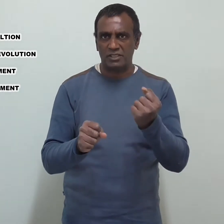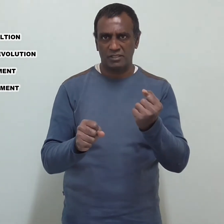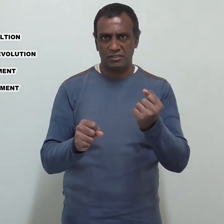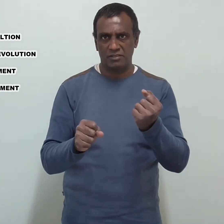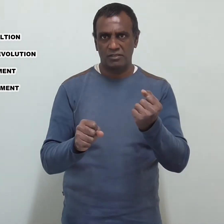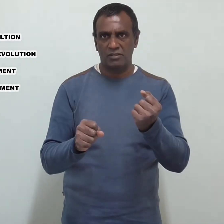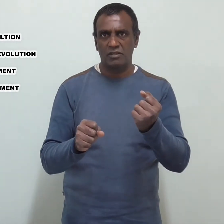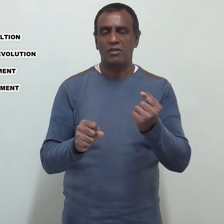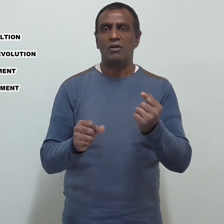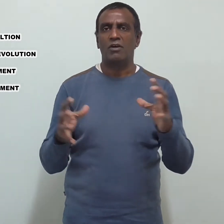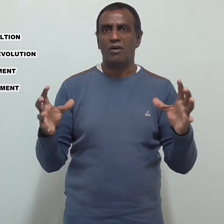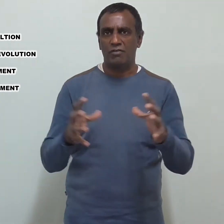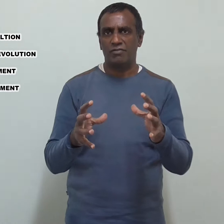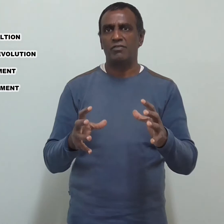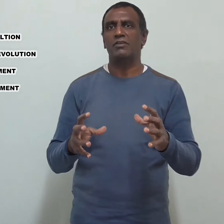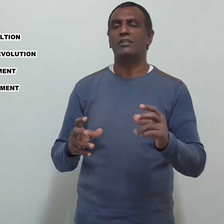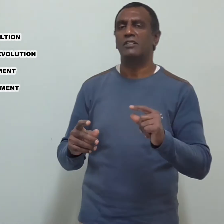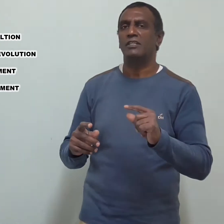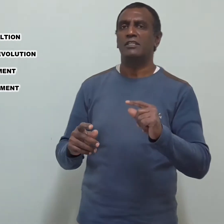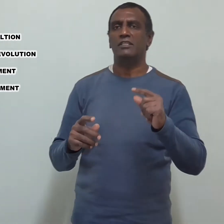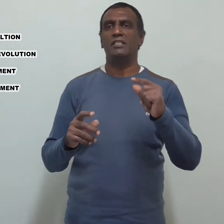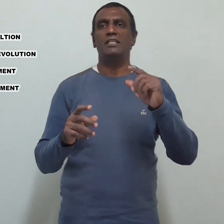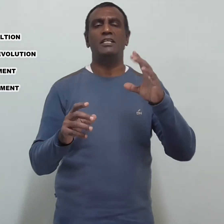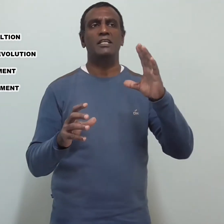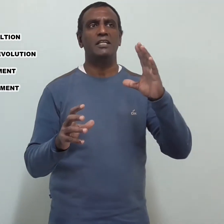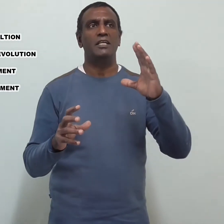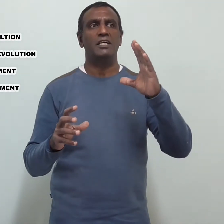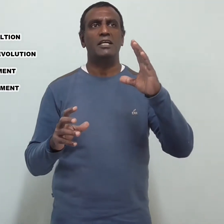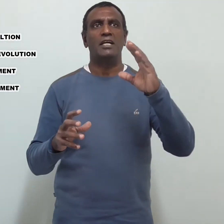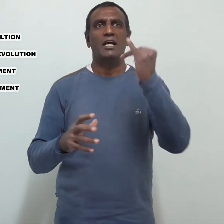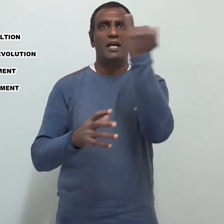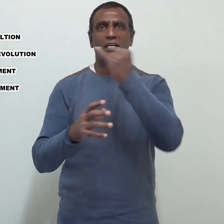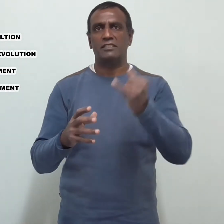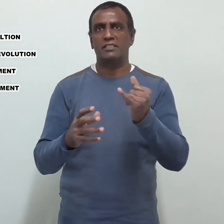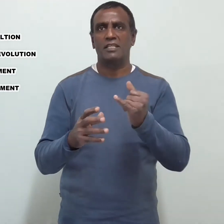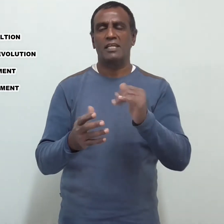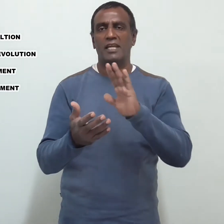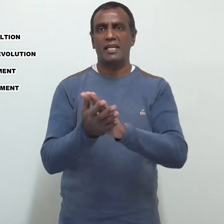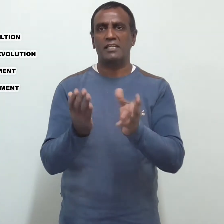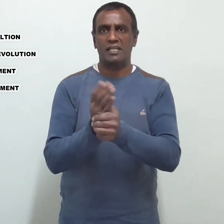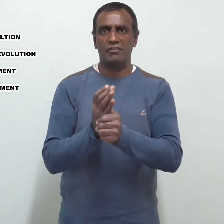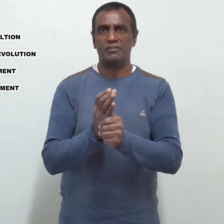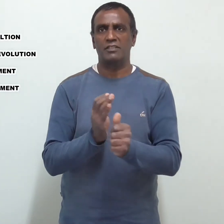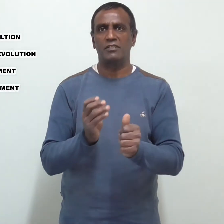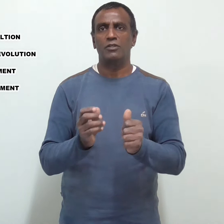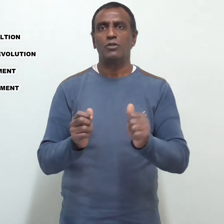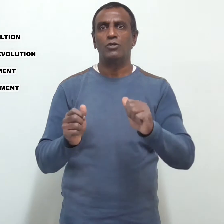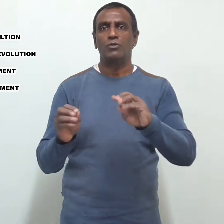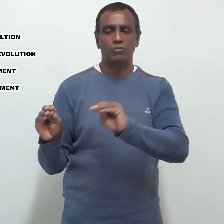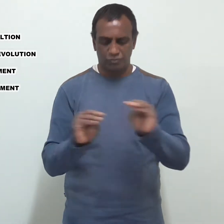formation of the arts and craft